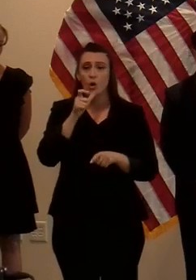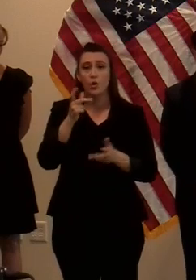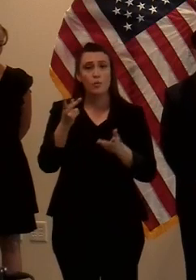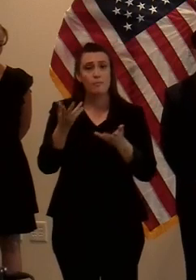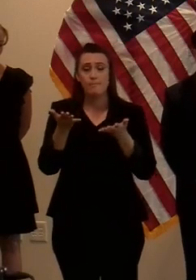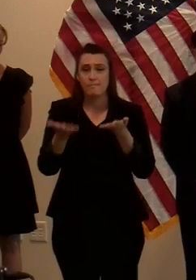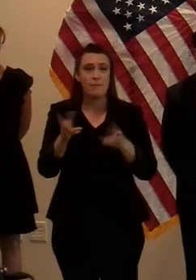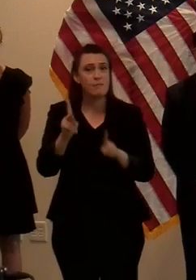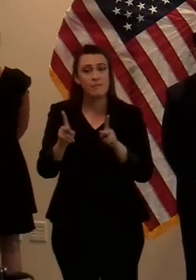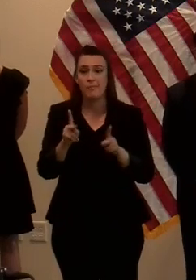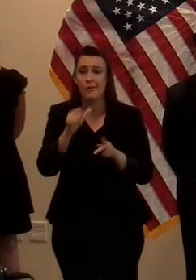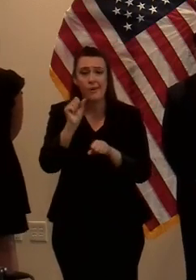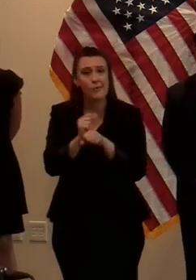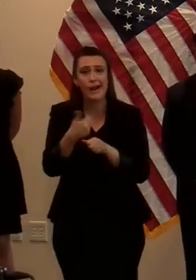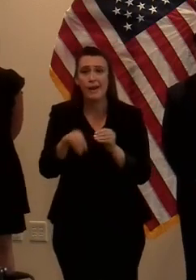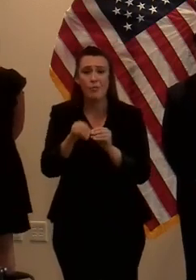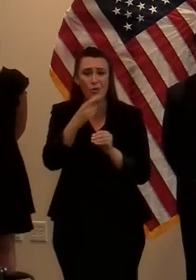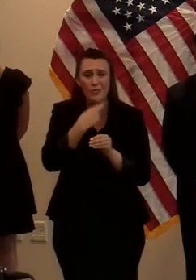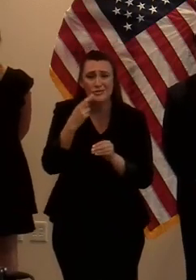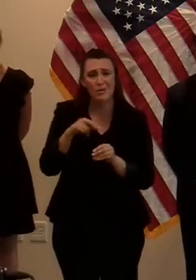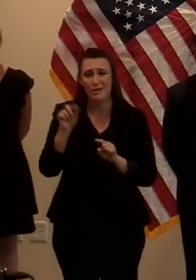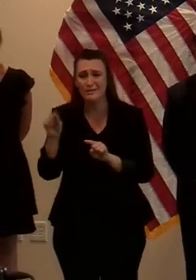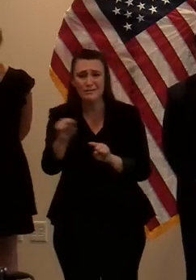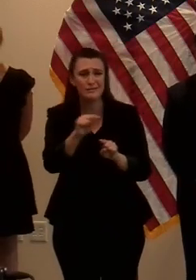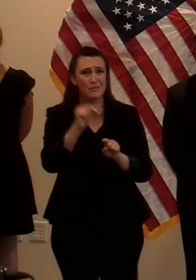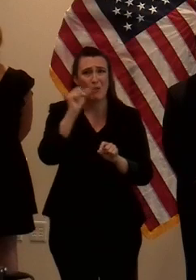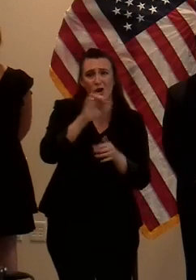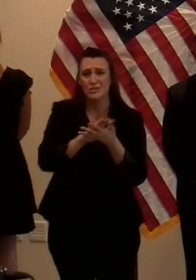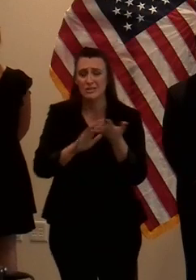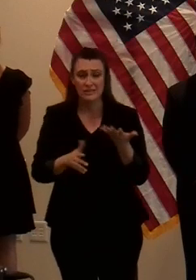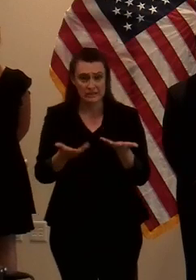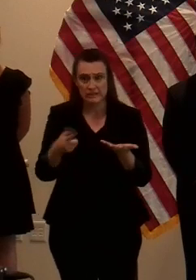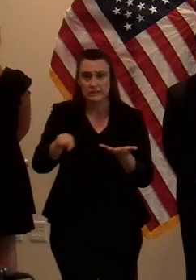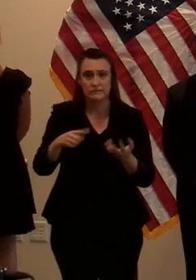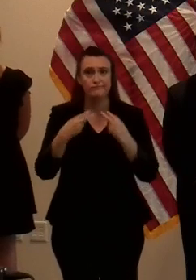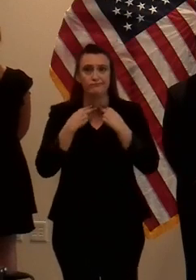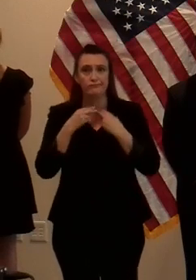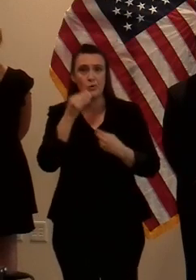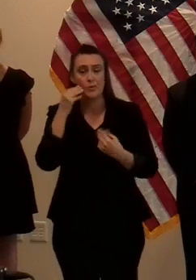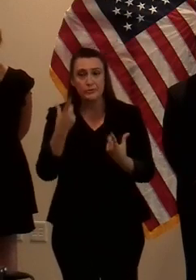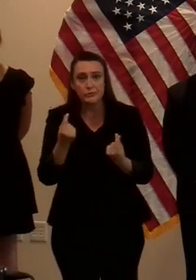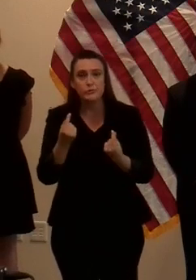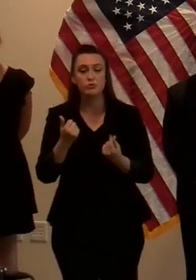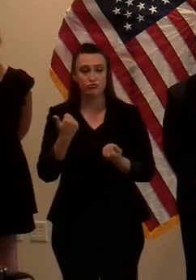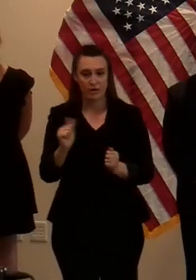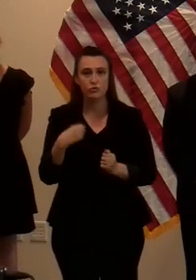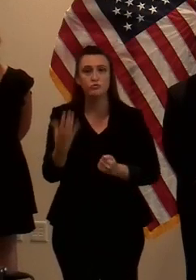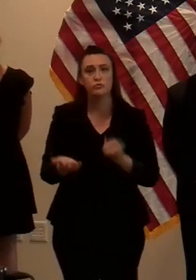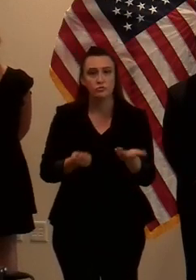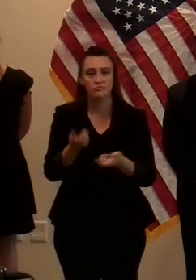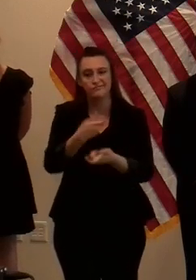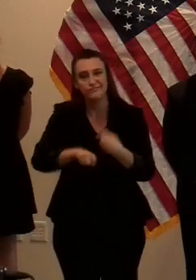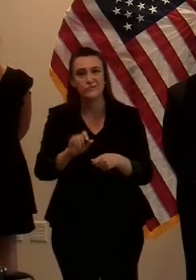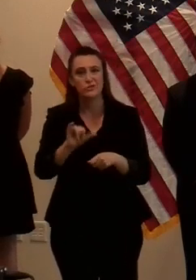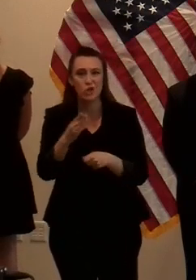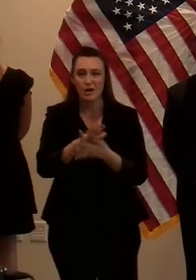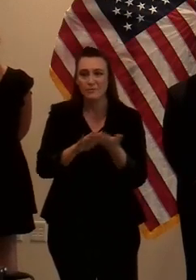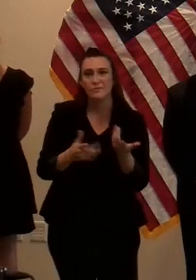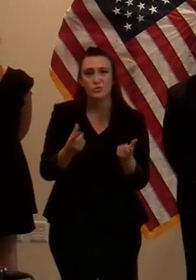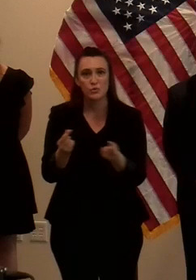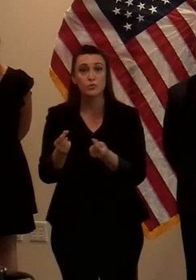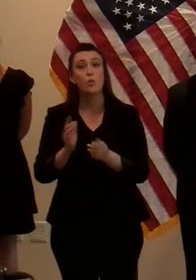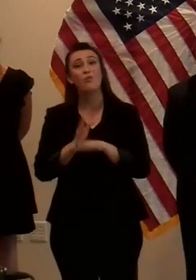workers with grocery, healthcare, financial services, and manufacturing jobs. Over 8,000